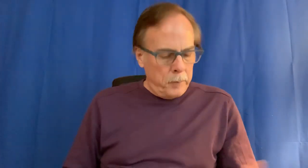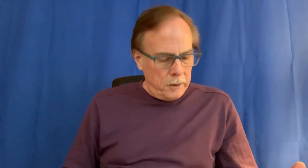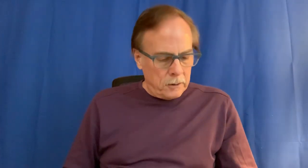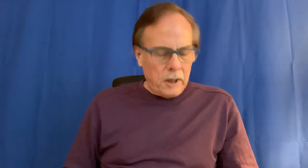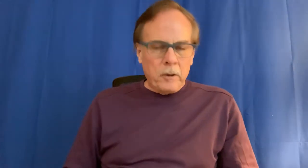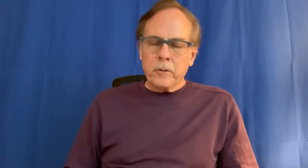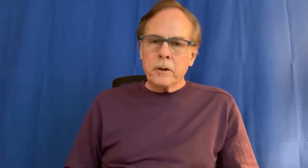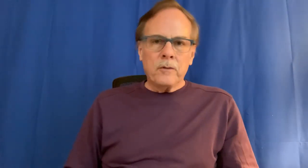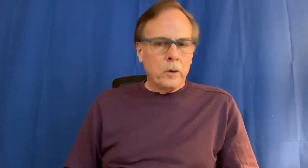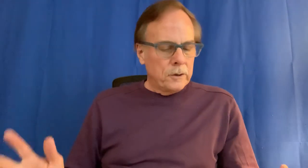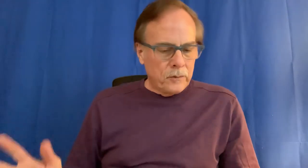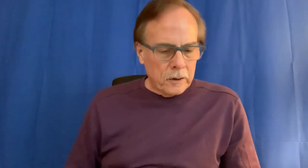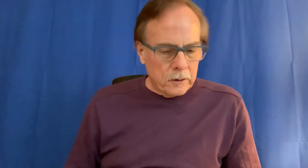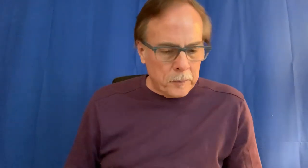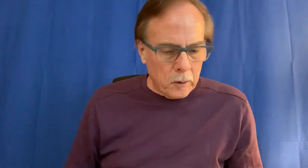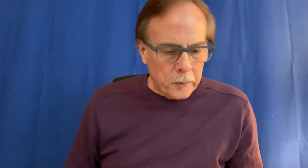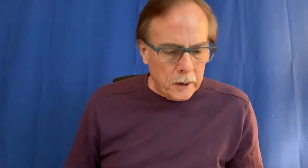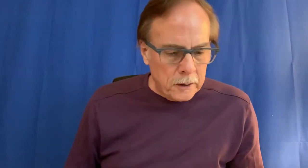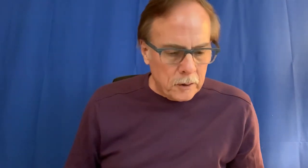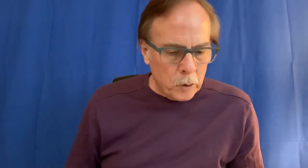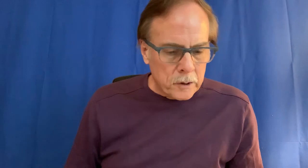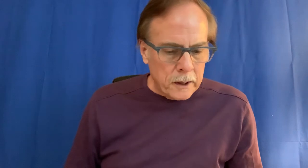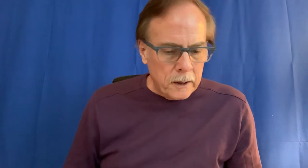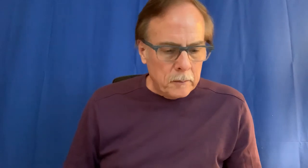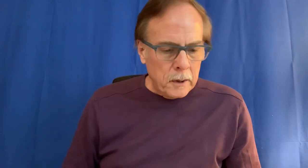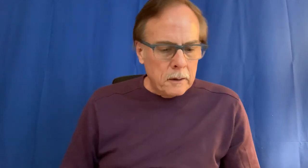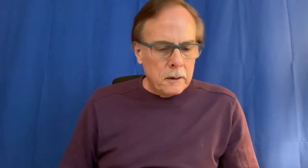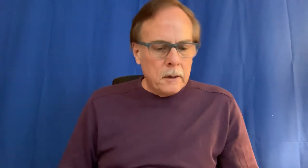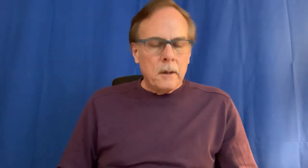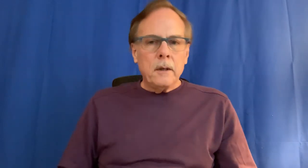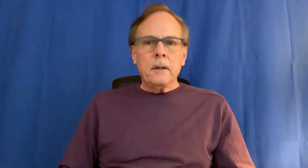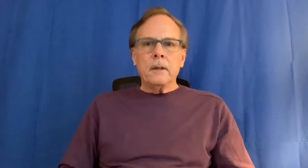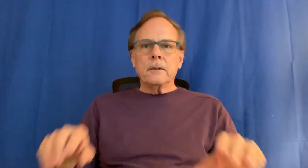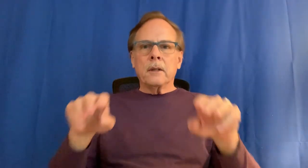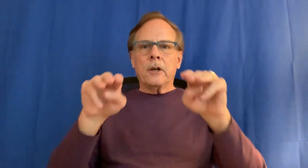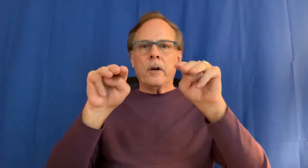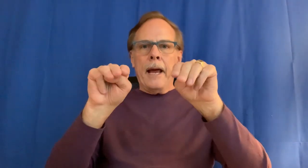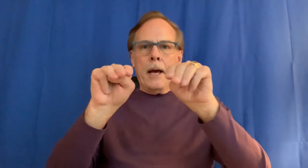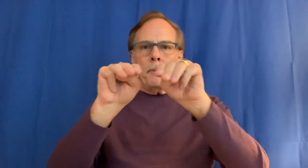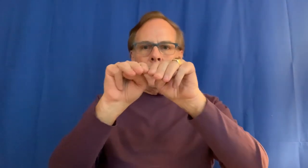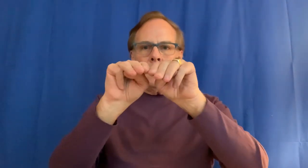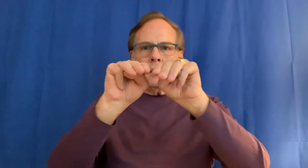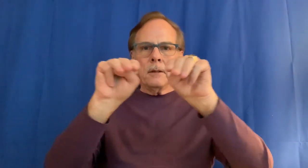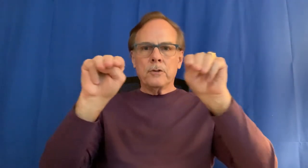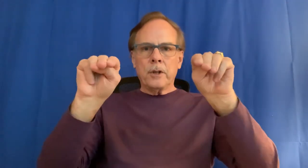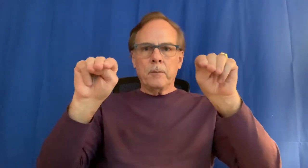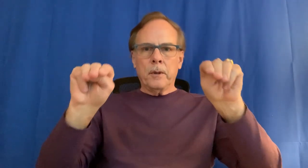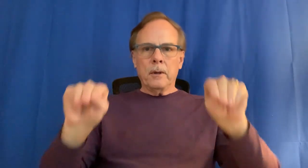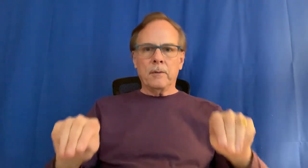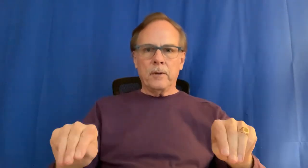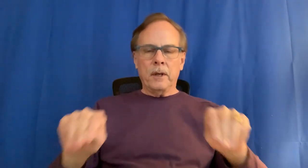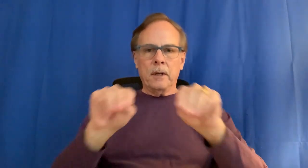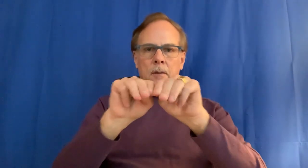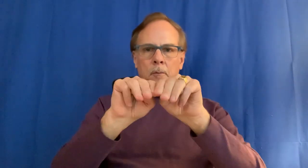Beach, top of 304, just fingerspell beach. Museum is letter M, the shape of a